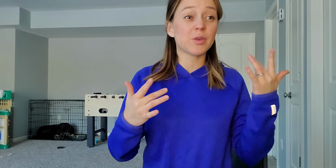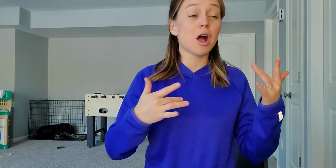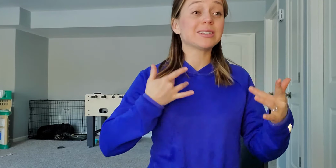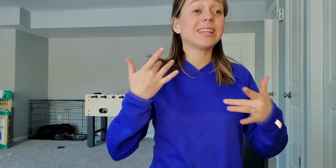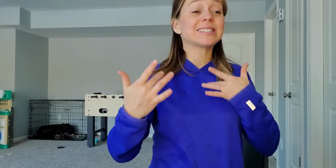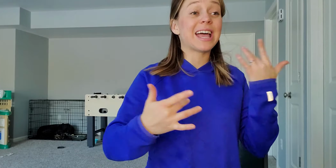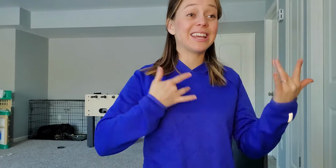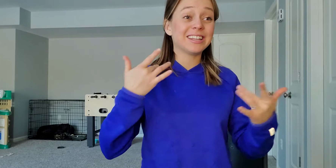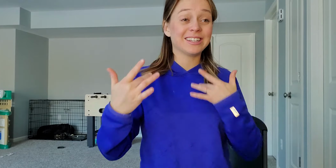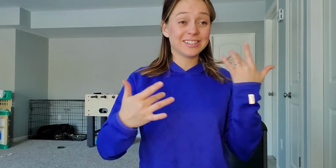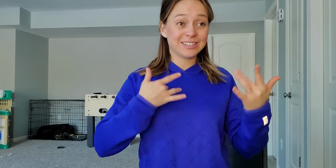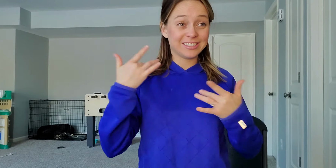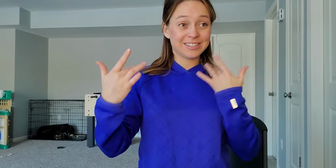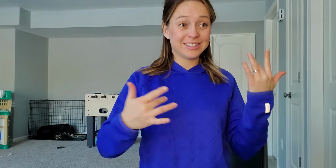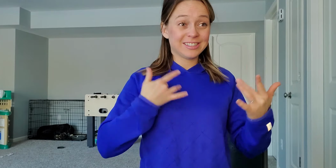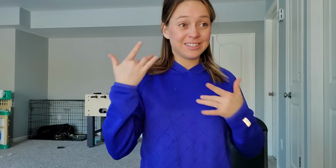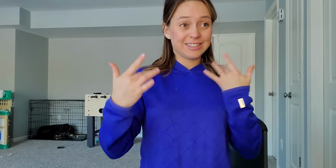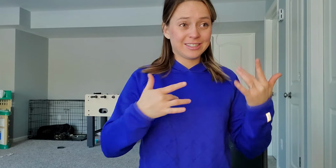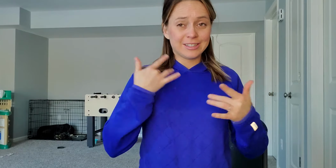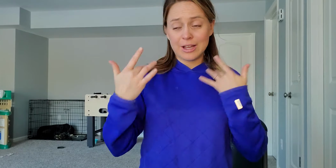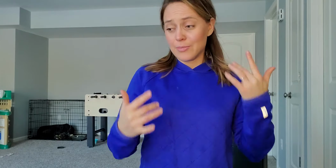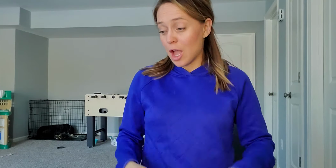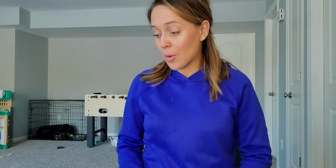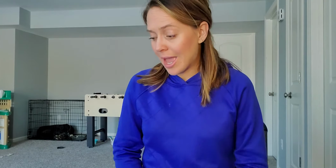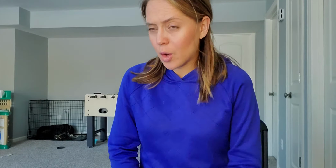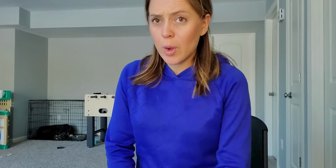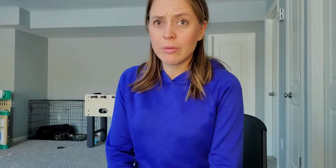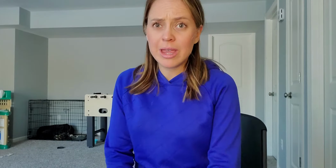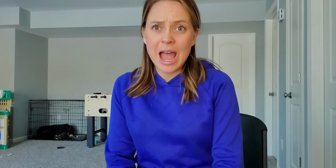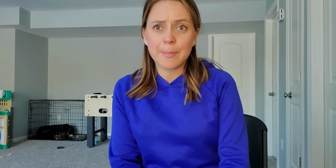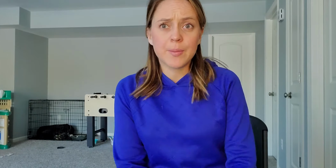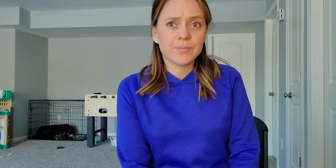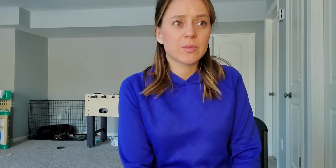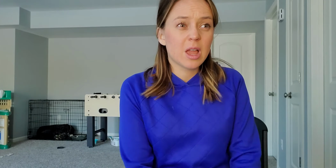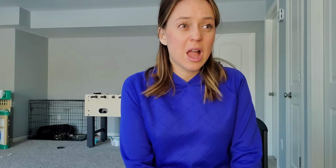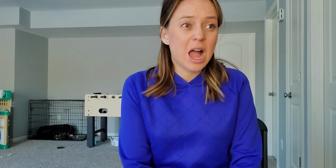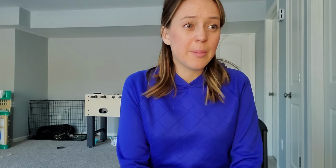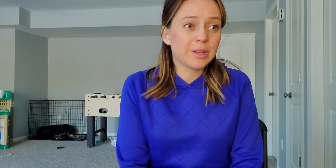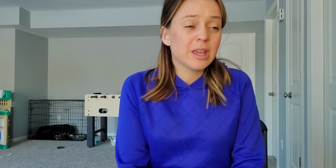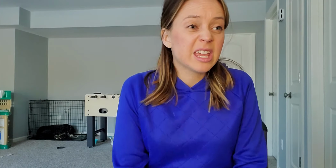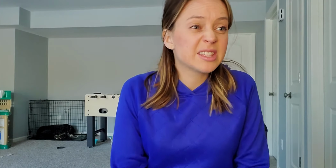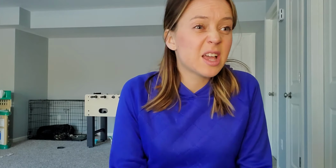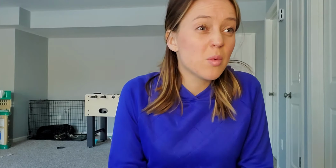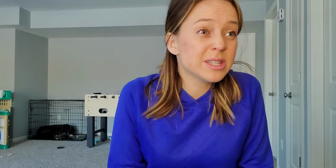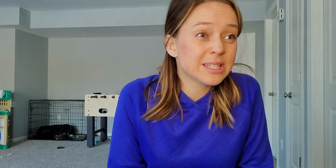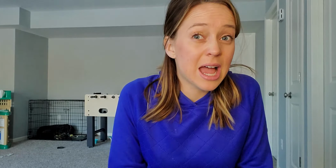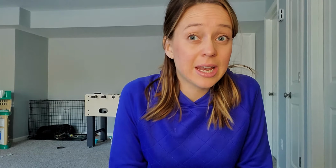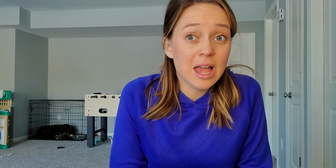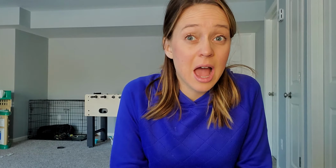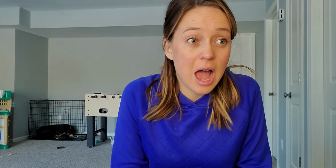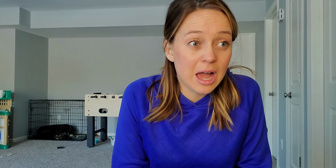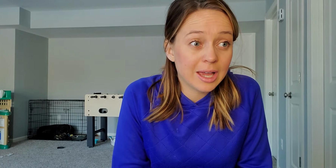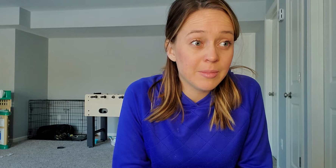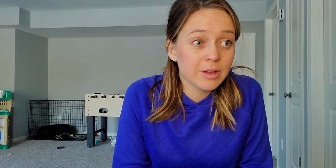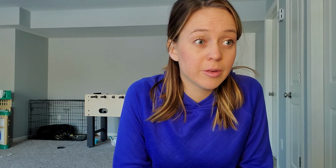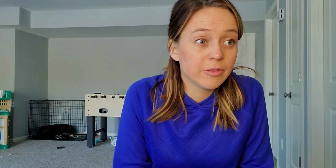all say excited? Excited. Okay, quick recap. Can someone sign, I'm